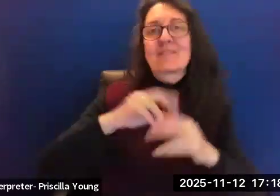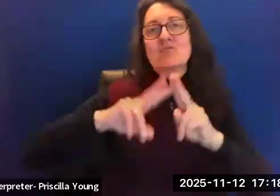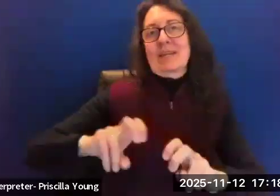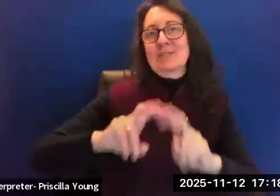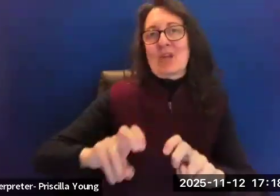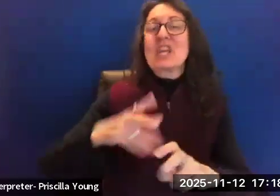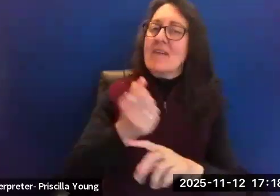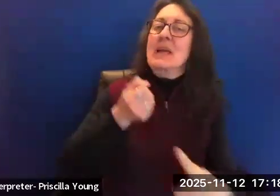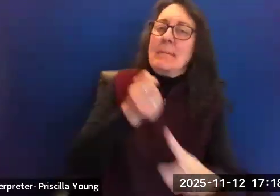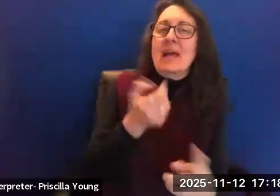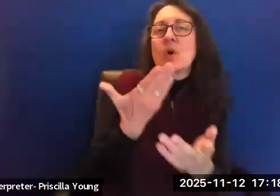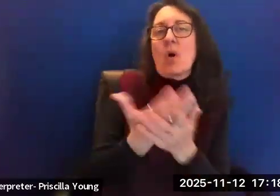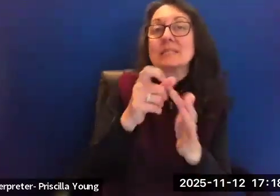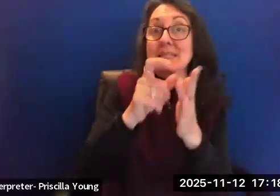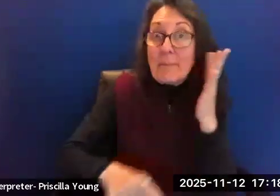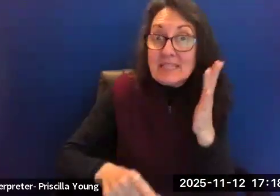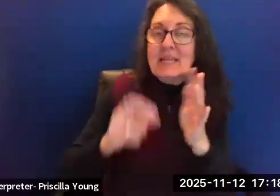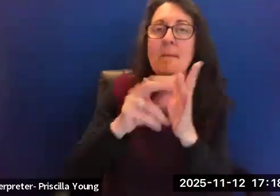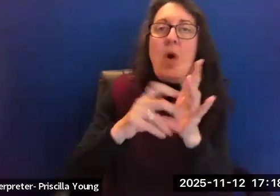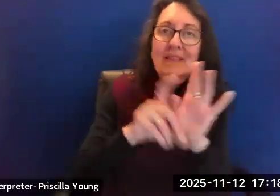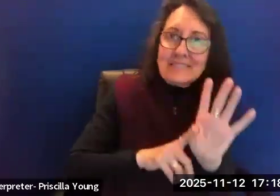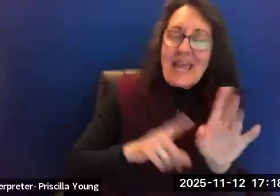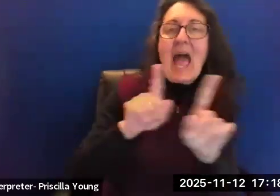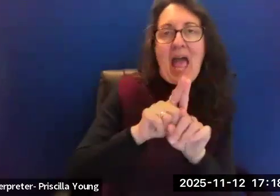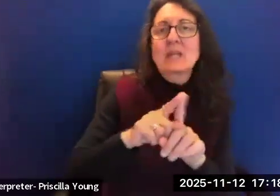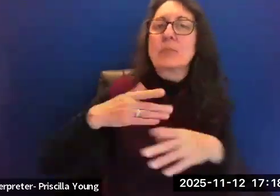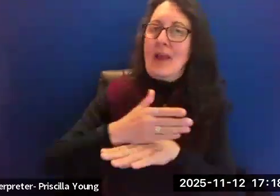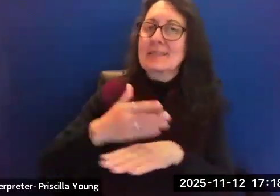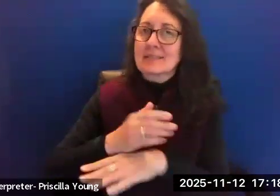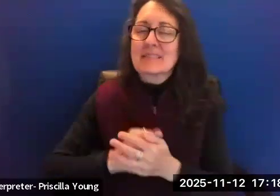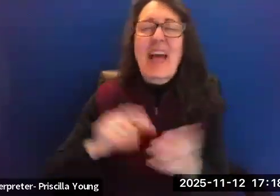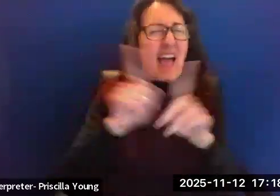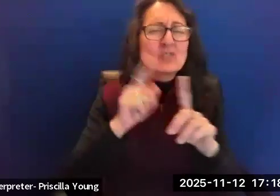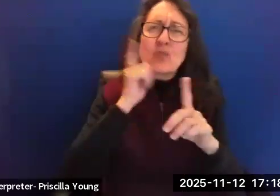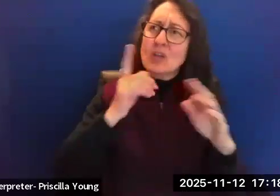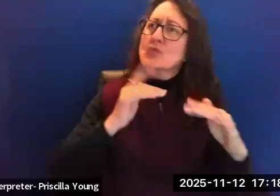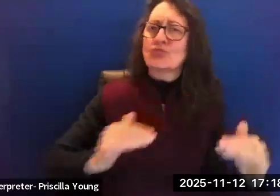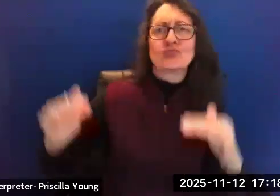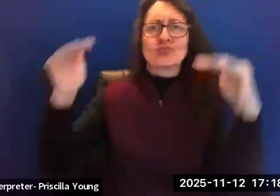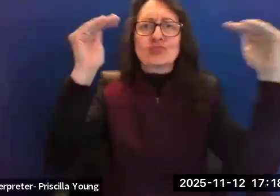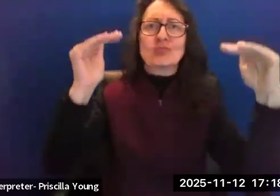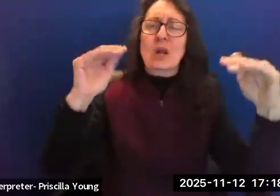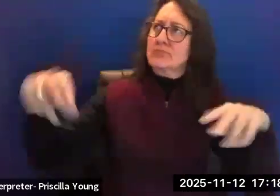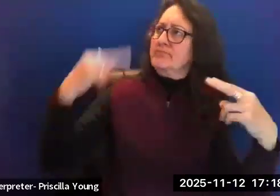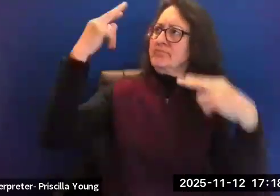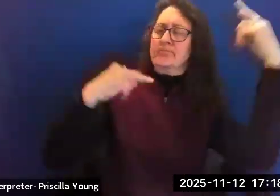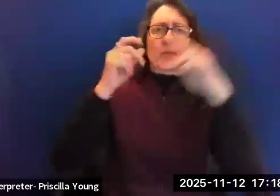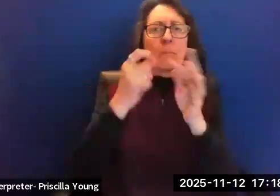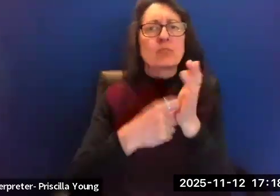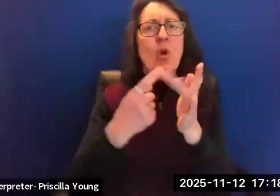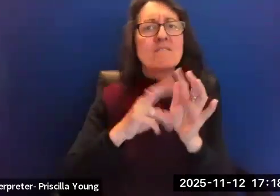on disability policy and practice, and to raise their profile and career opportunities through